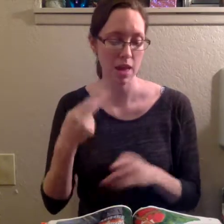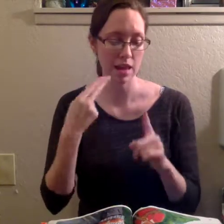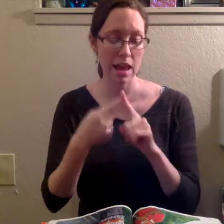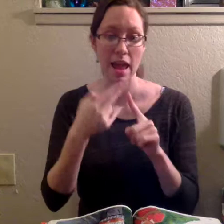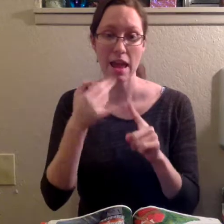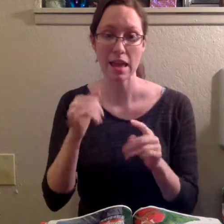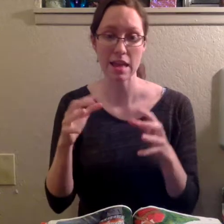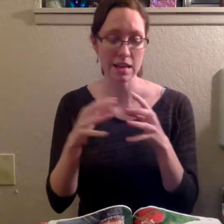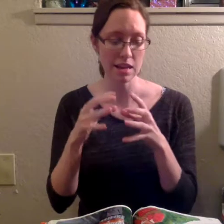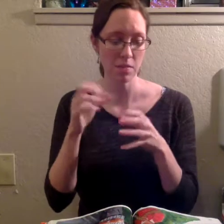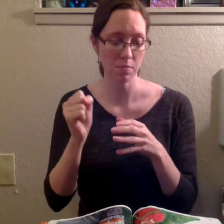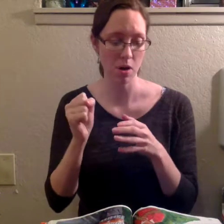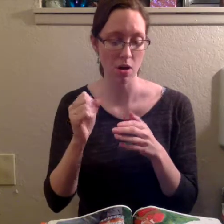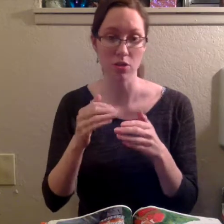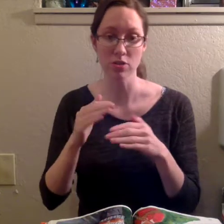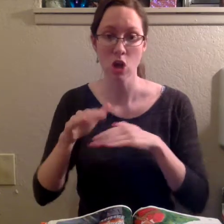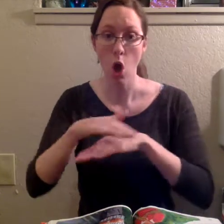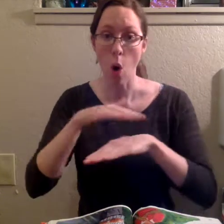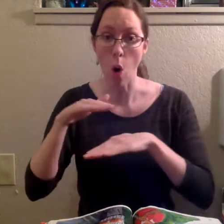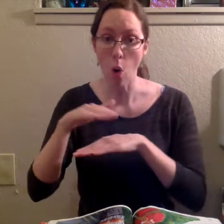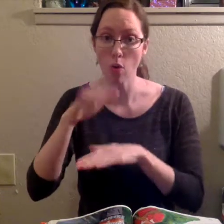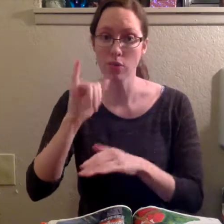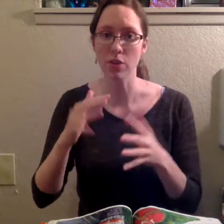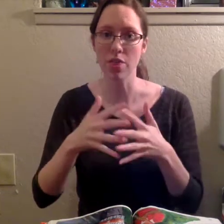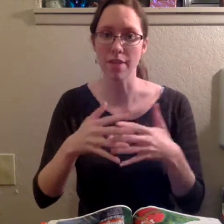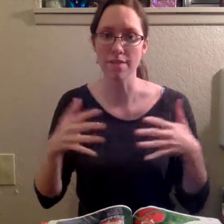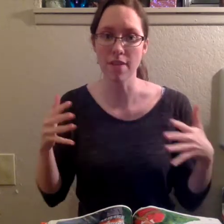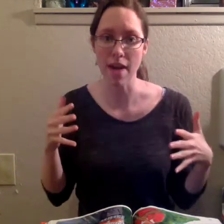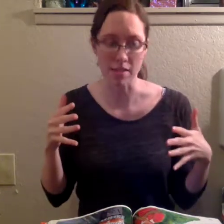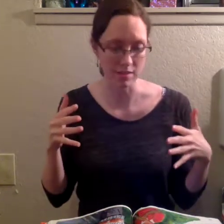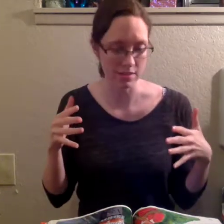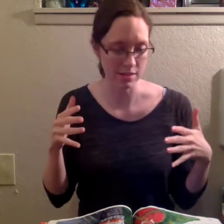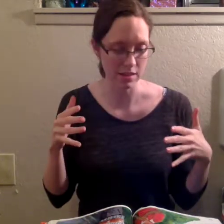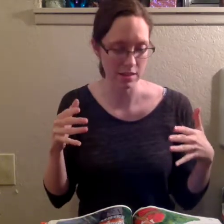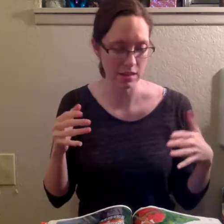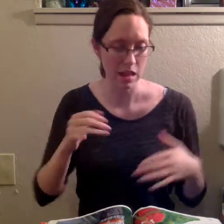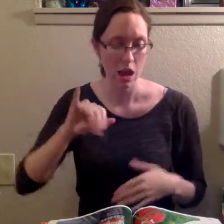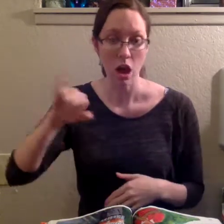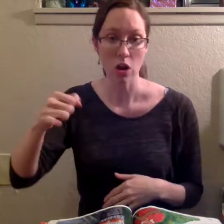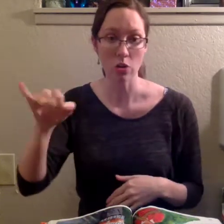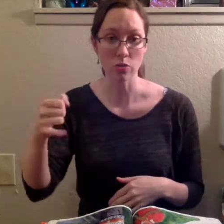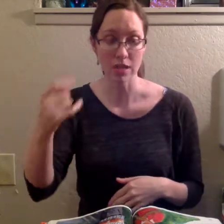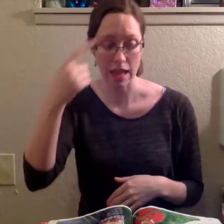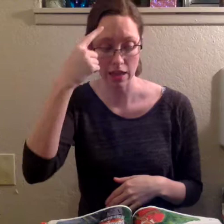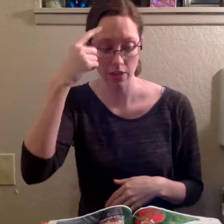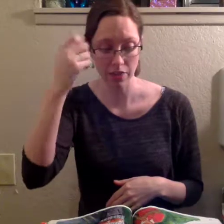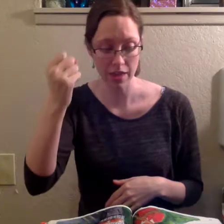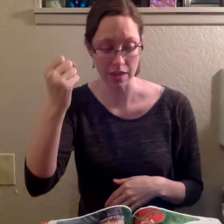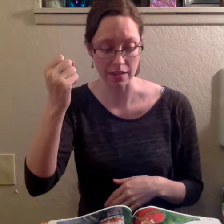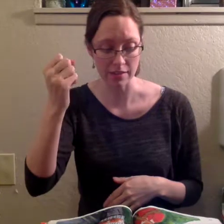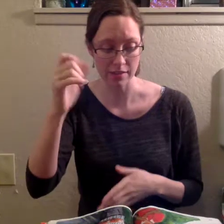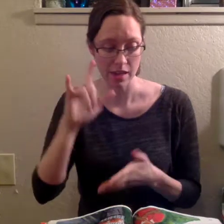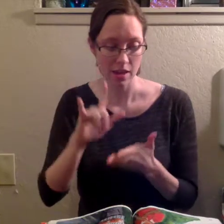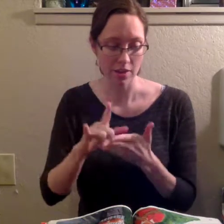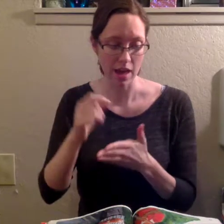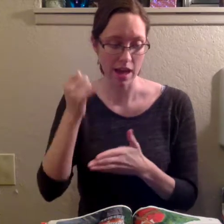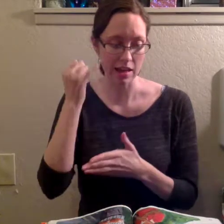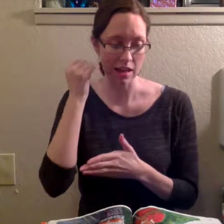been hitting balls over the fence. Jose thinks that